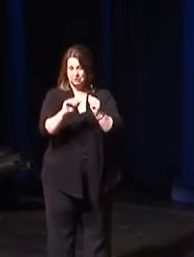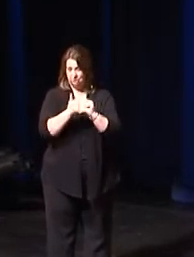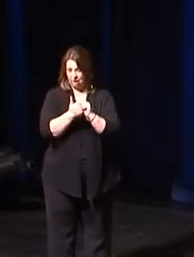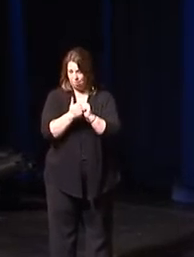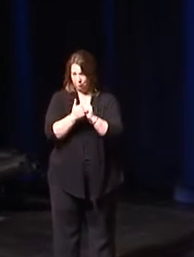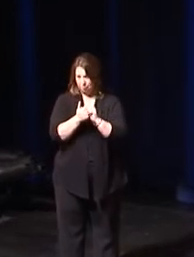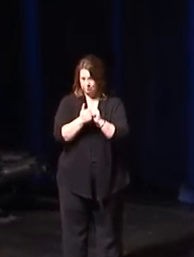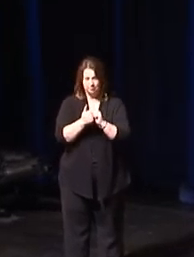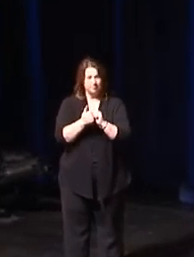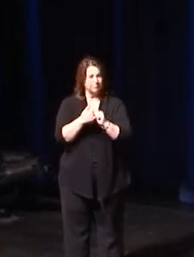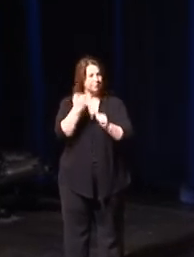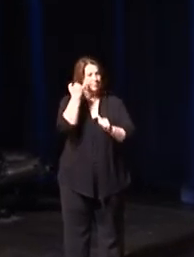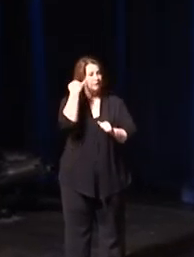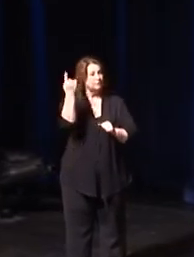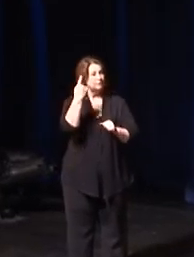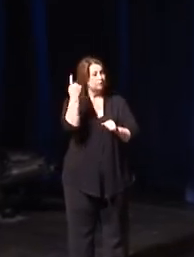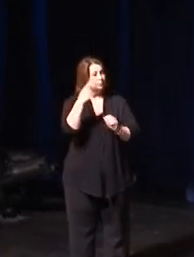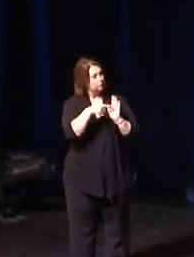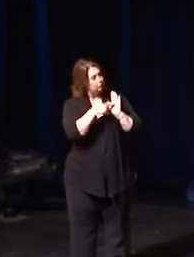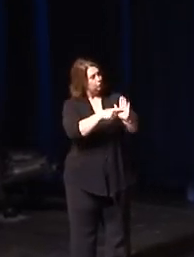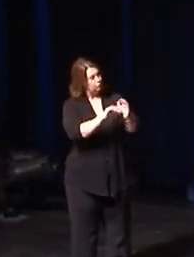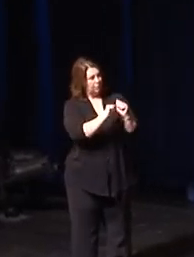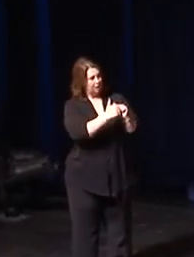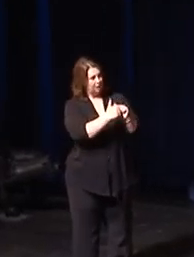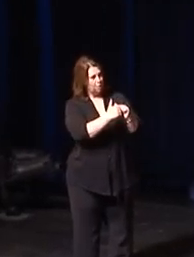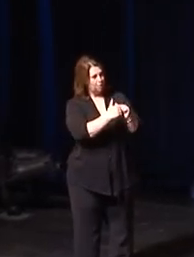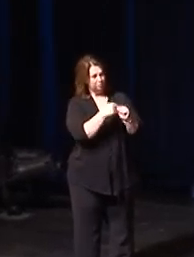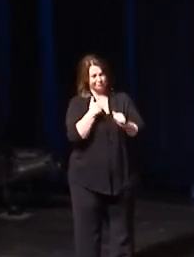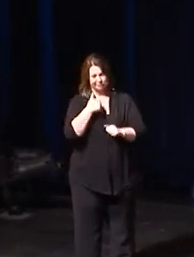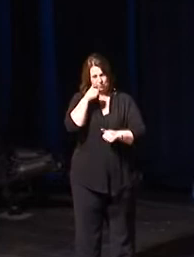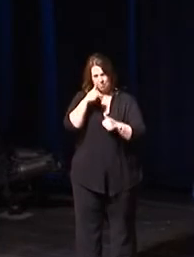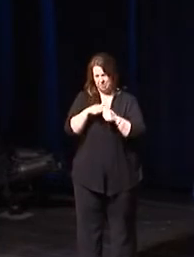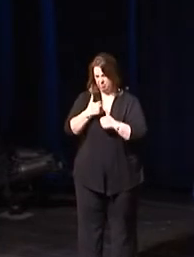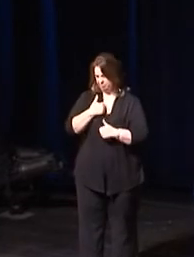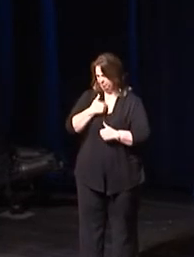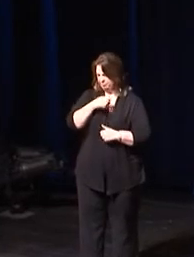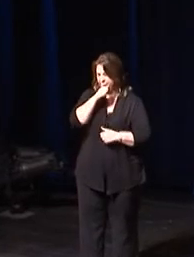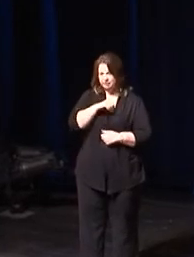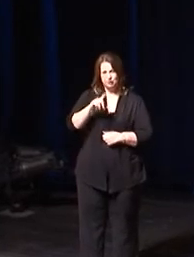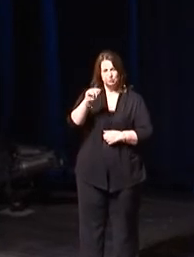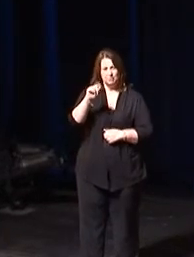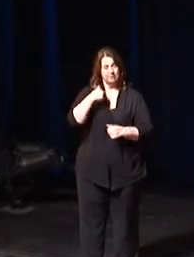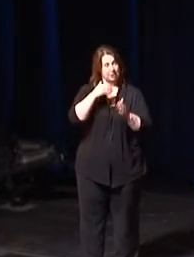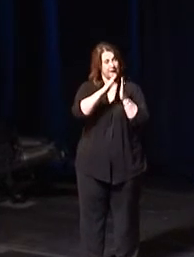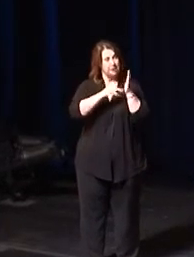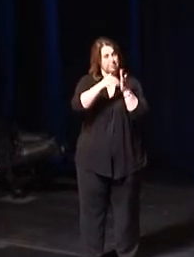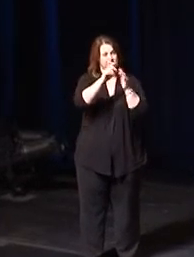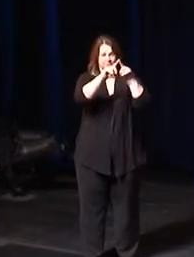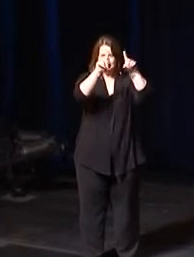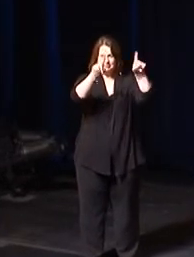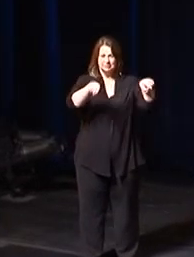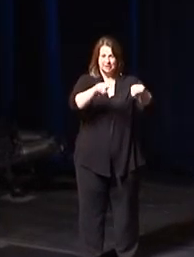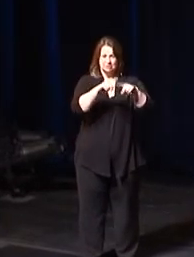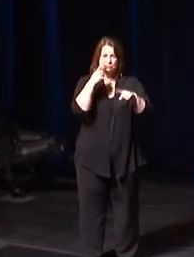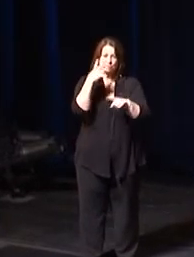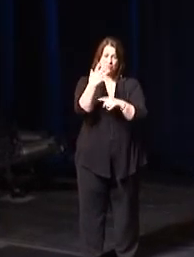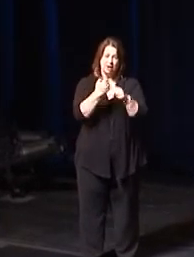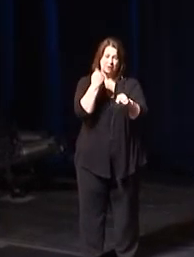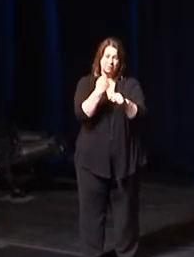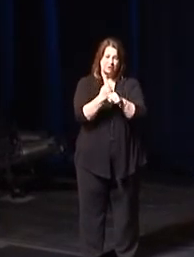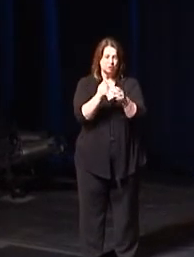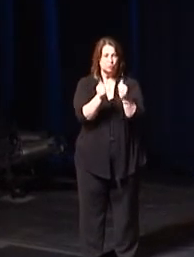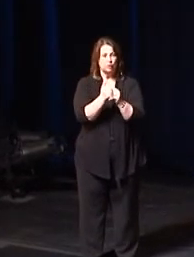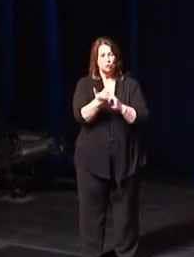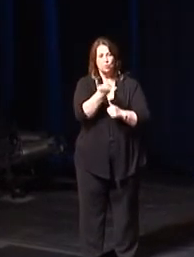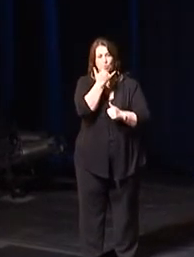things is someone has to show you how to do it. Because when I was in my 20s, I painted signs. And I painted signs for 5 years with the wrong